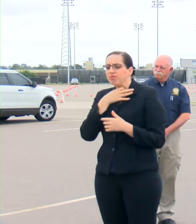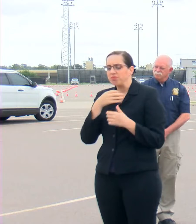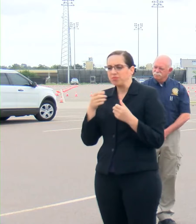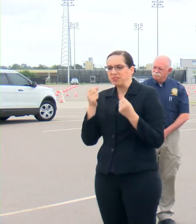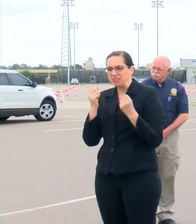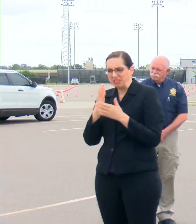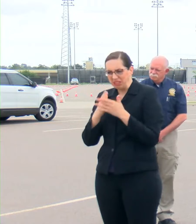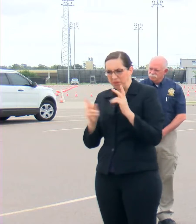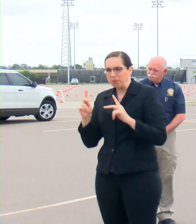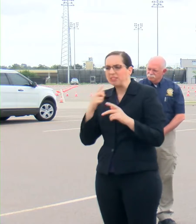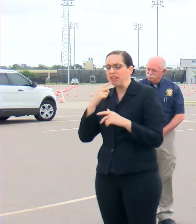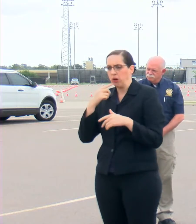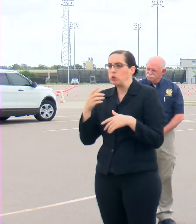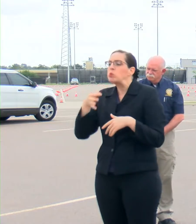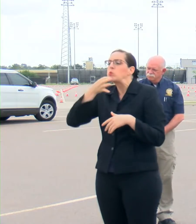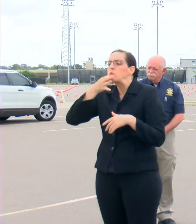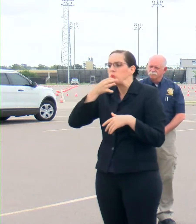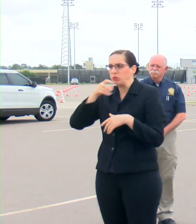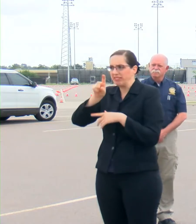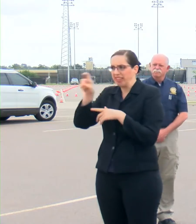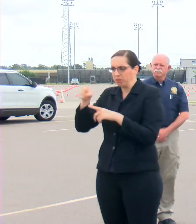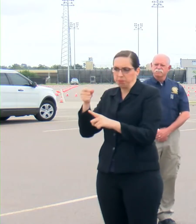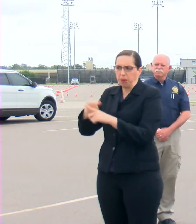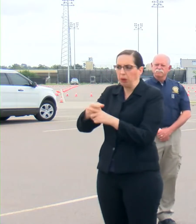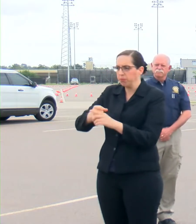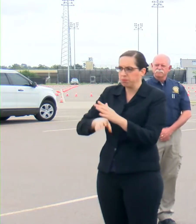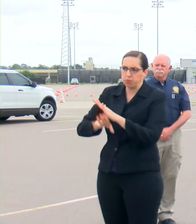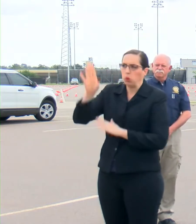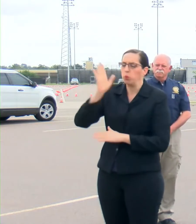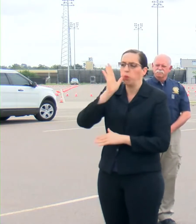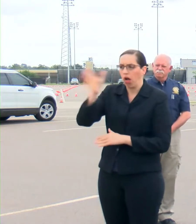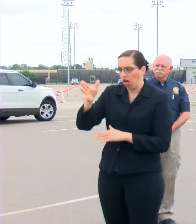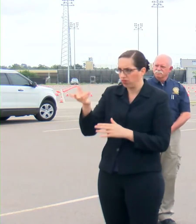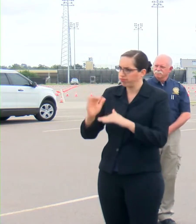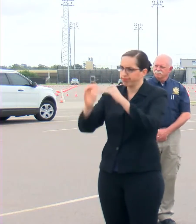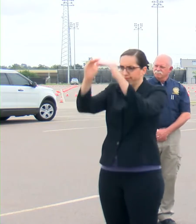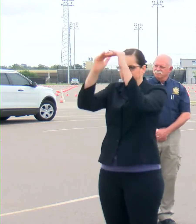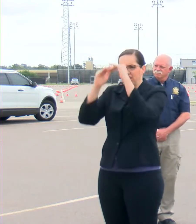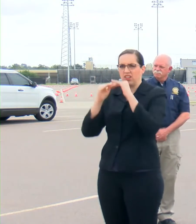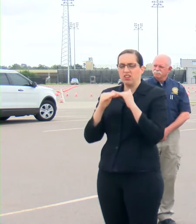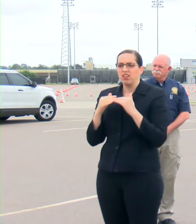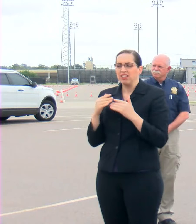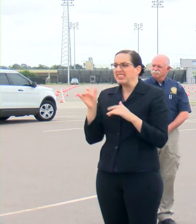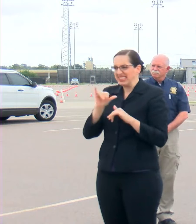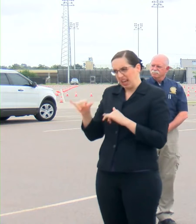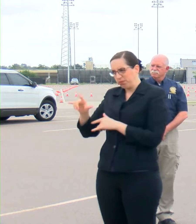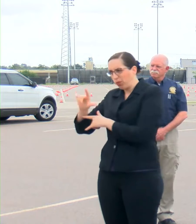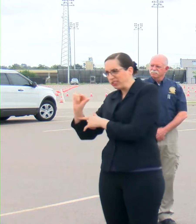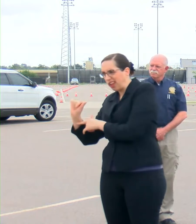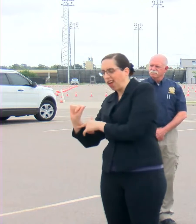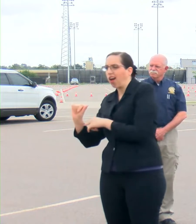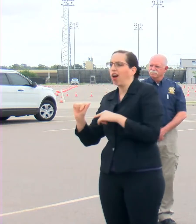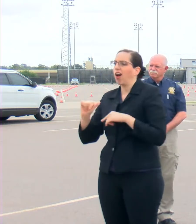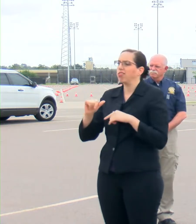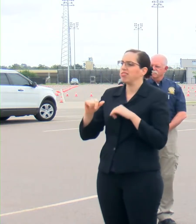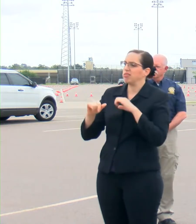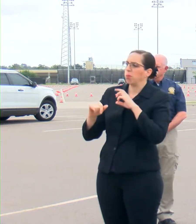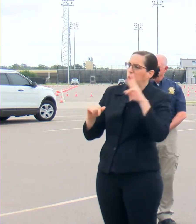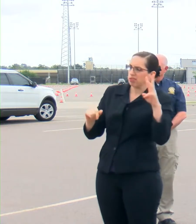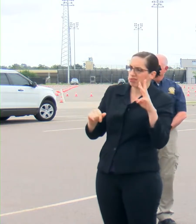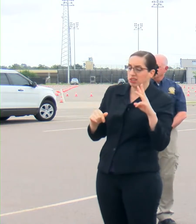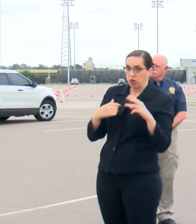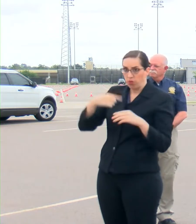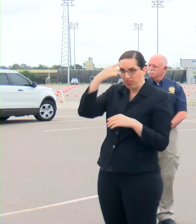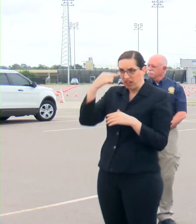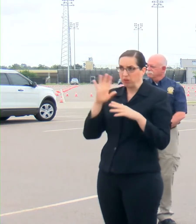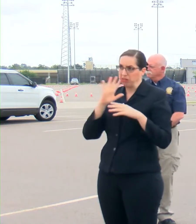suggested that Texas is the next hotspot following Louisiana and the East Coast. Your reaction to that, and do you think we need a tighter lockdown than